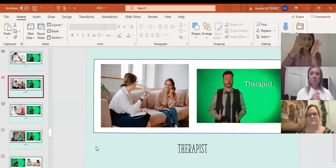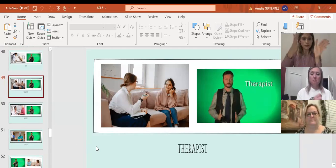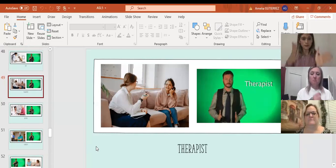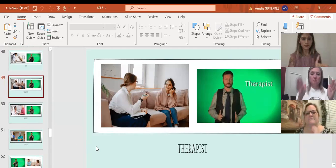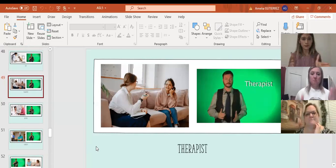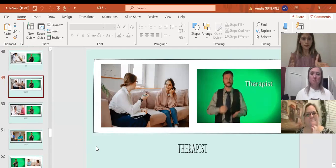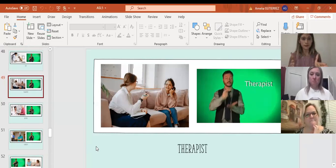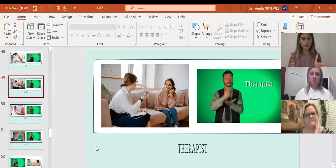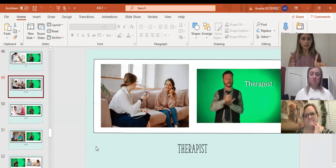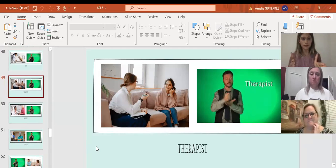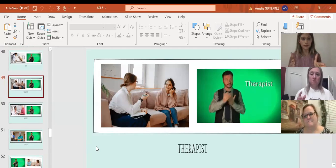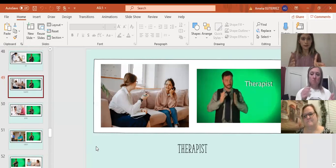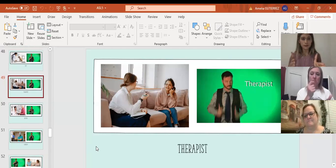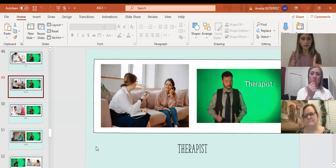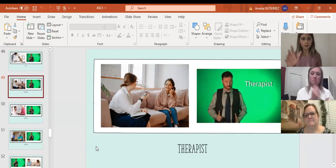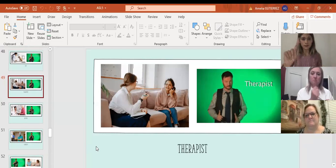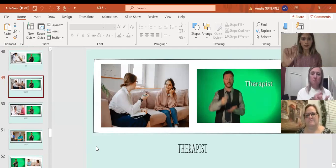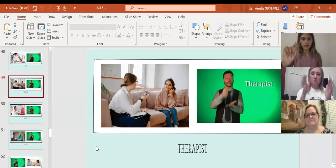with a help or a T.